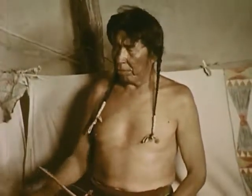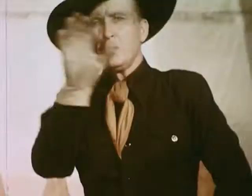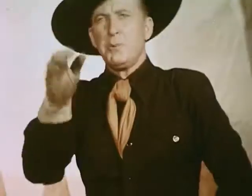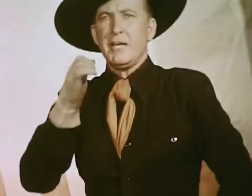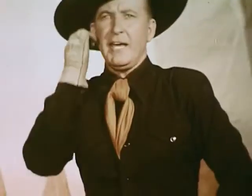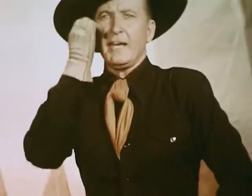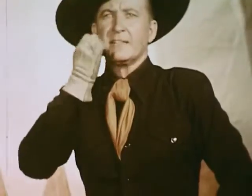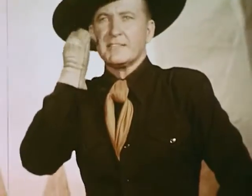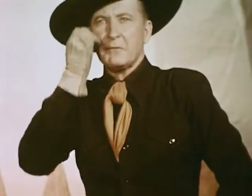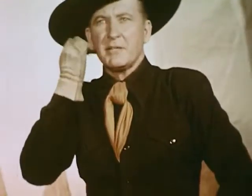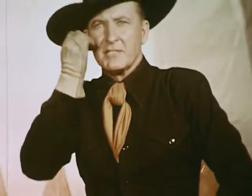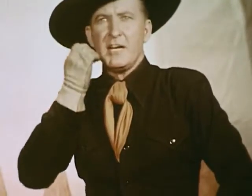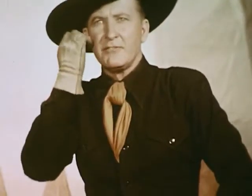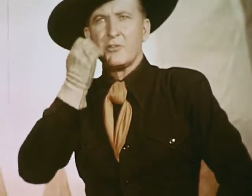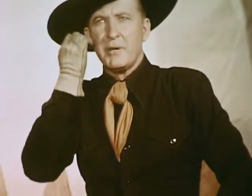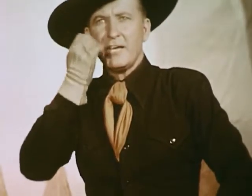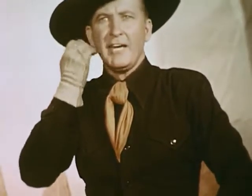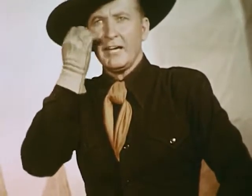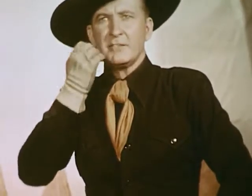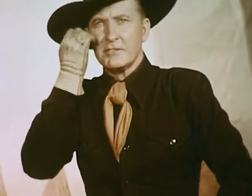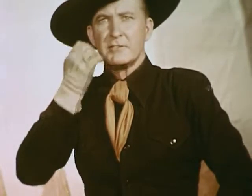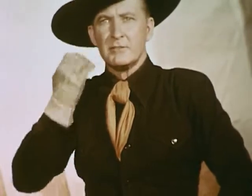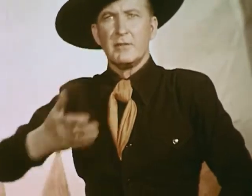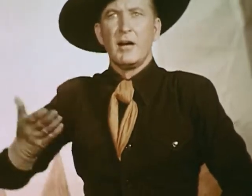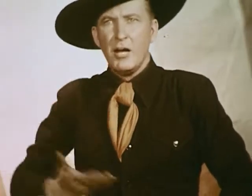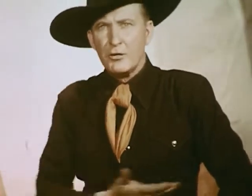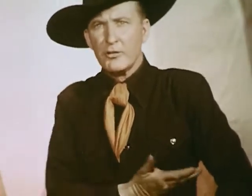all the pagans, that being the sign for the pagans, are hungry.